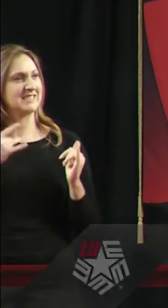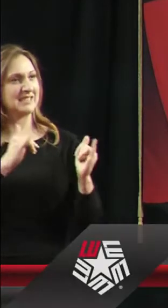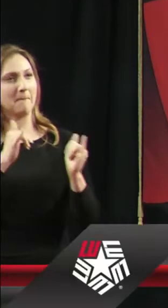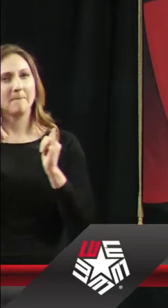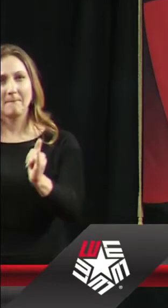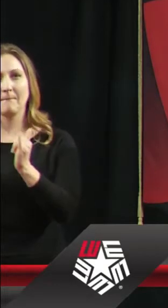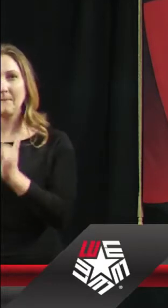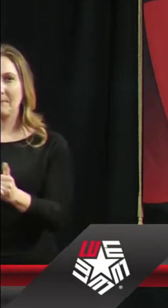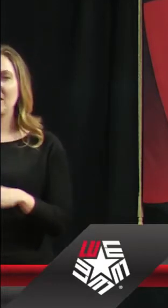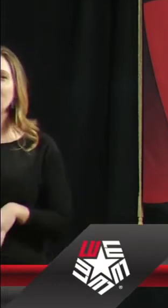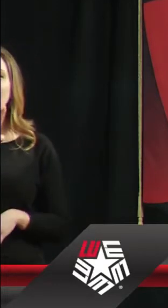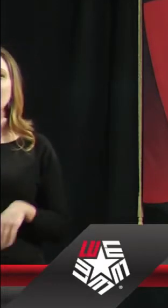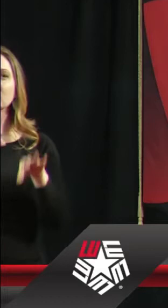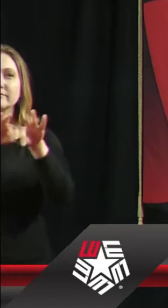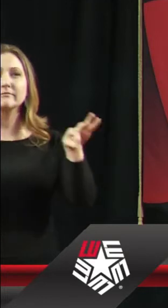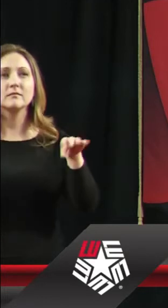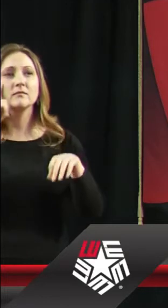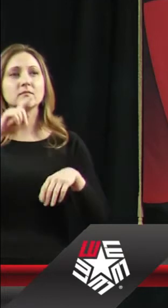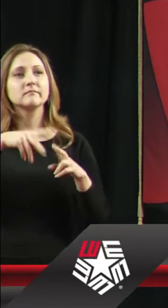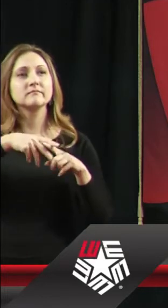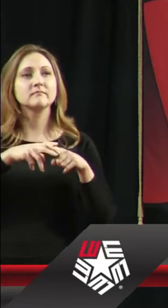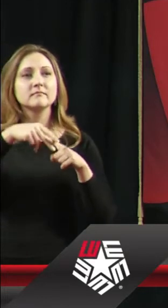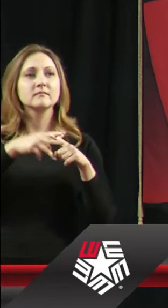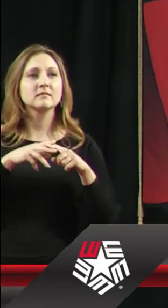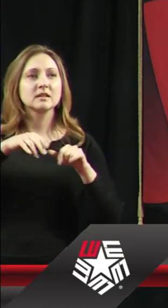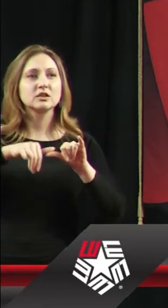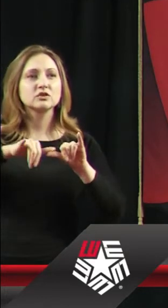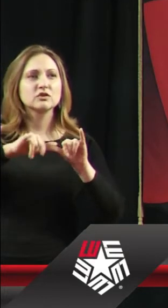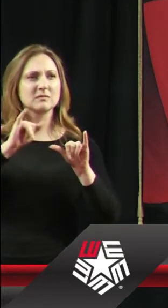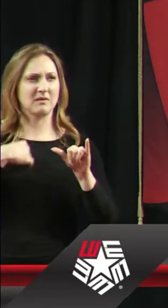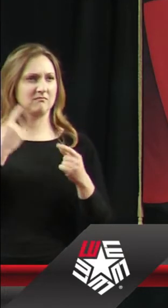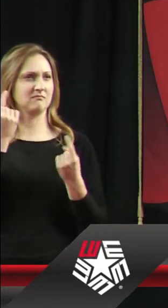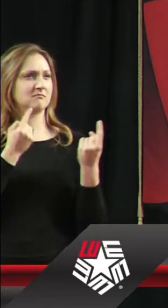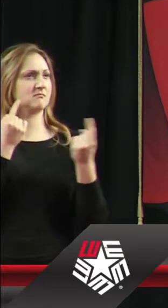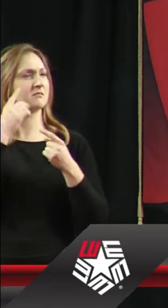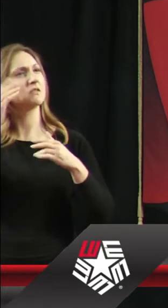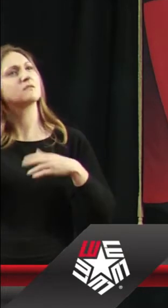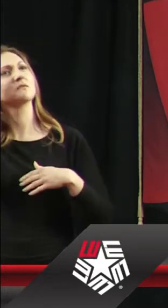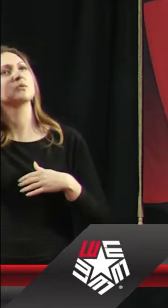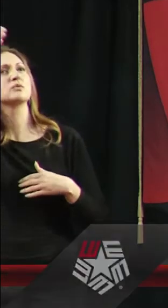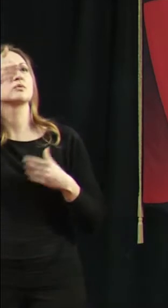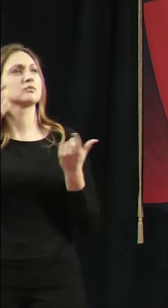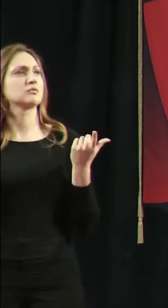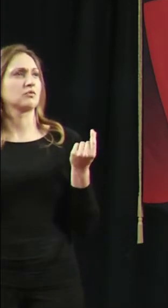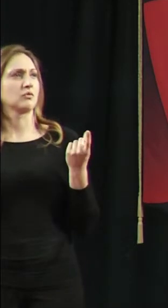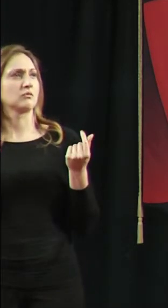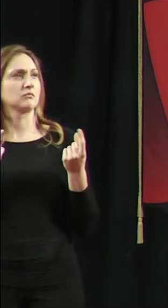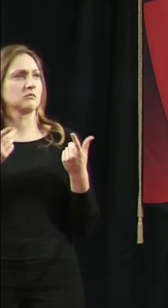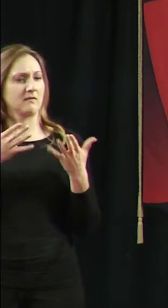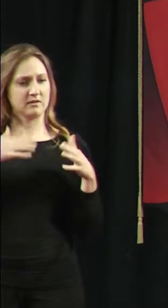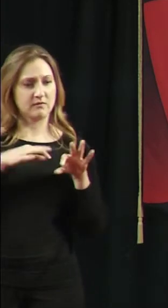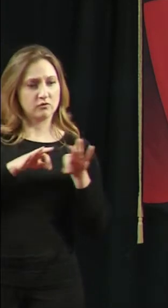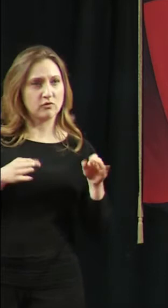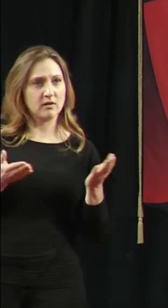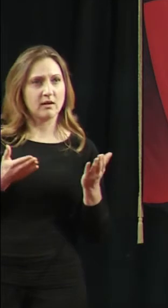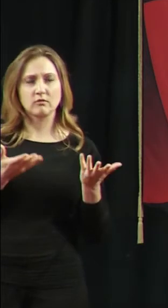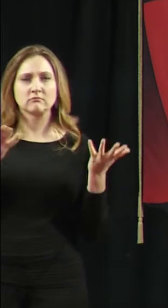Science degree in mechanical engineering and wondered what opportunities a degree from Lamar University would afford